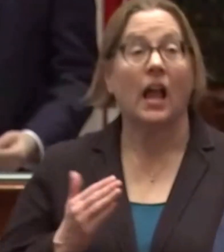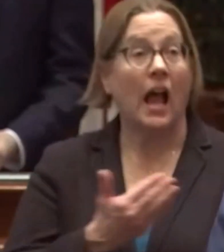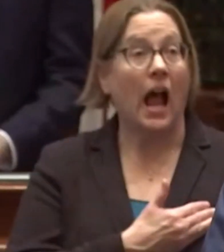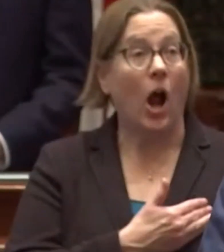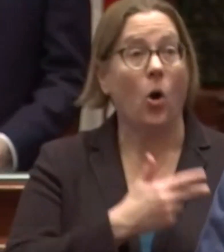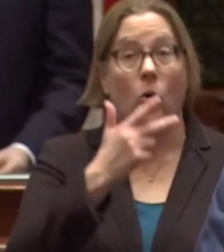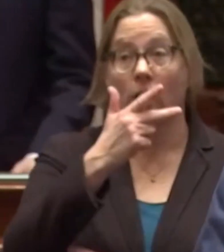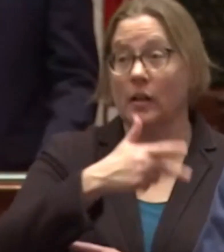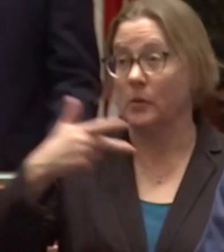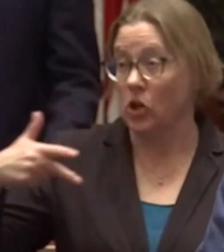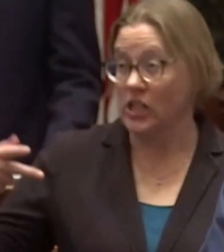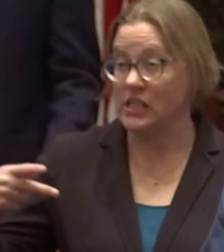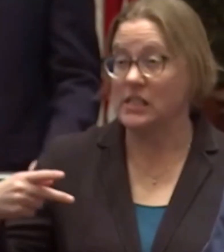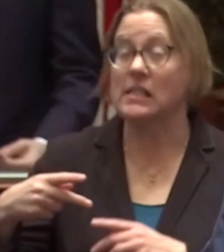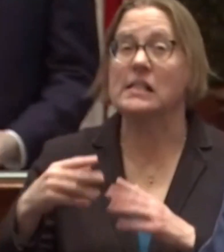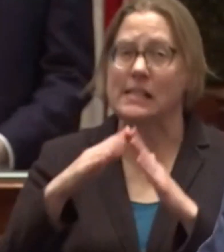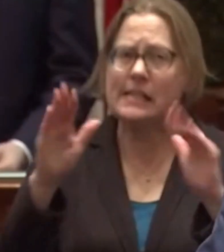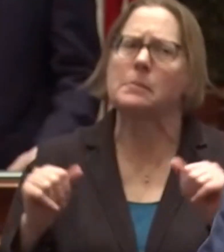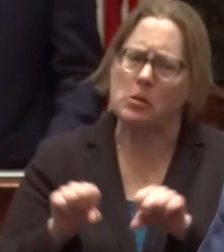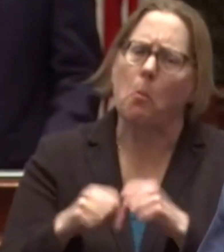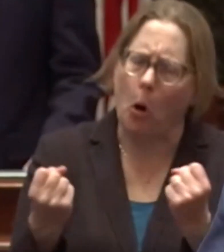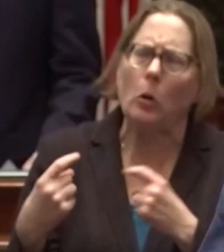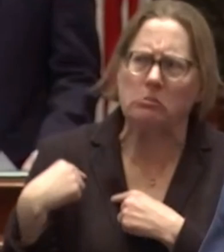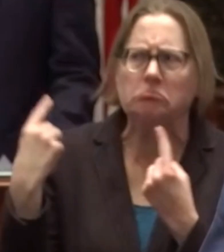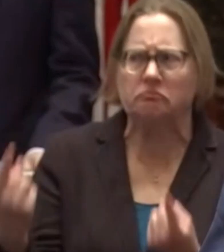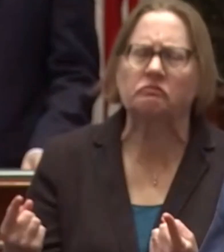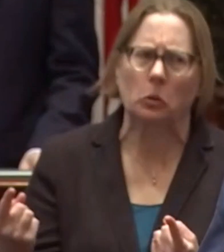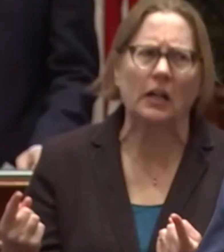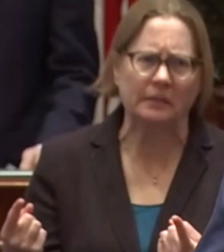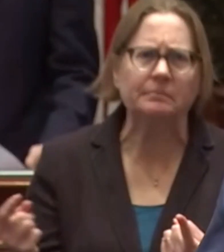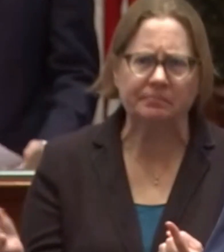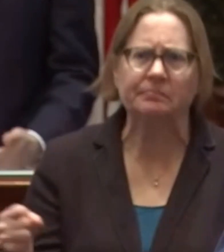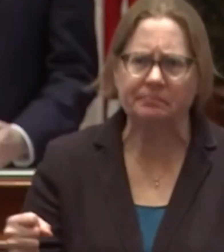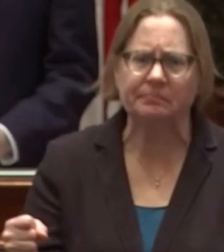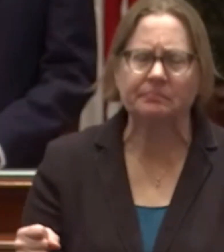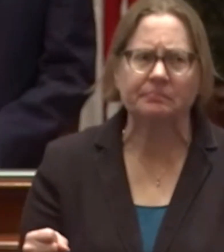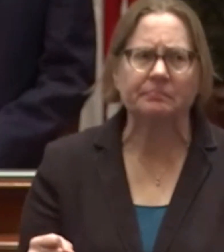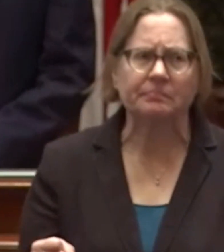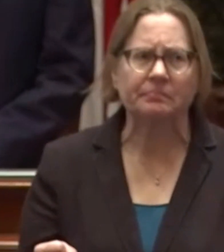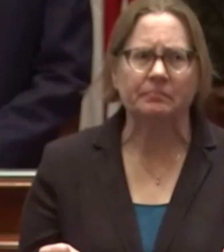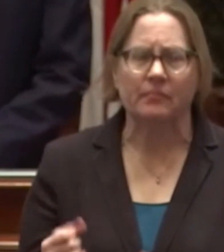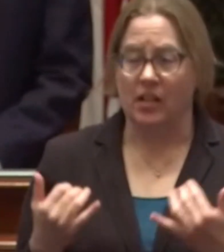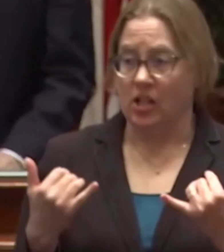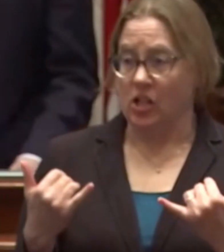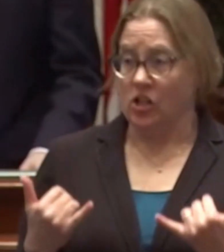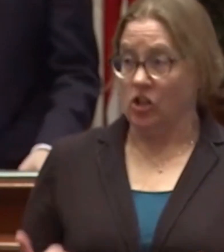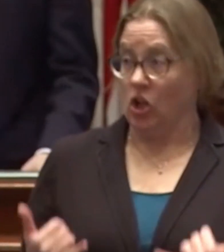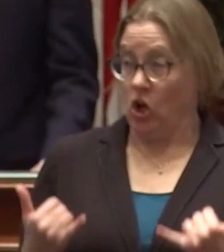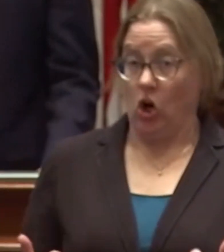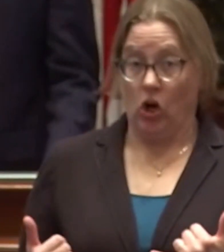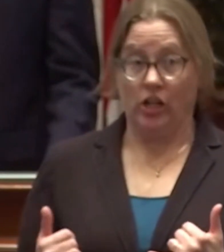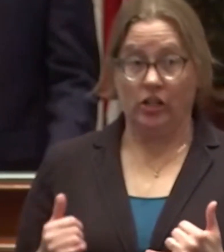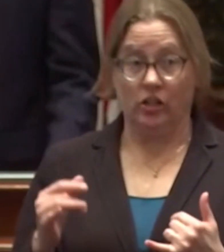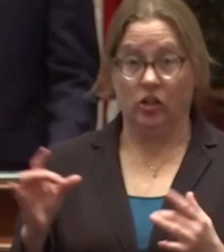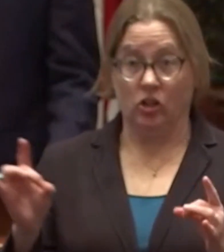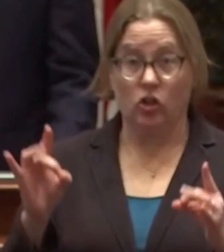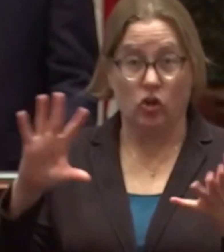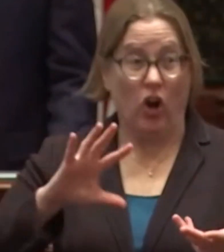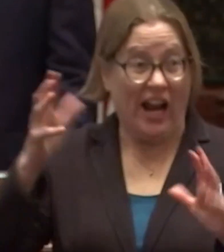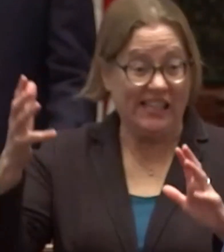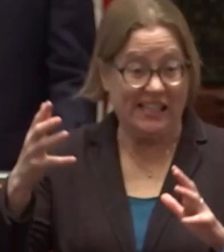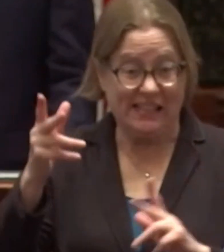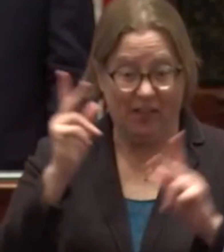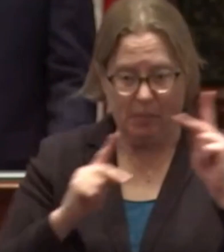Our immigration system has been broken for a long time. No doubt the current migrant crisis is a